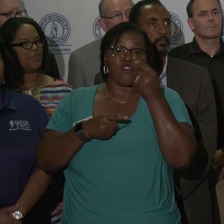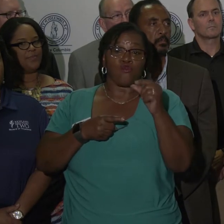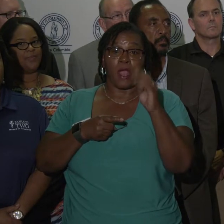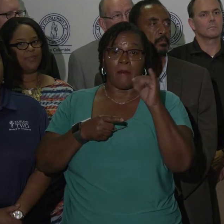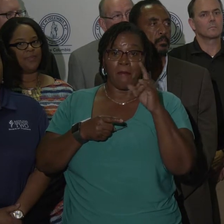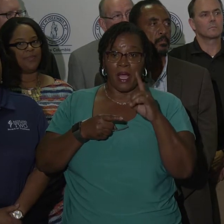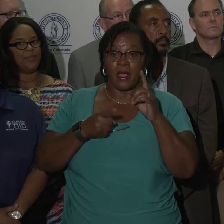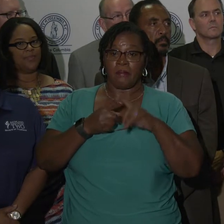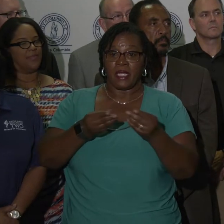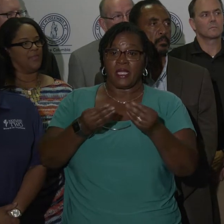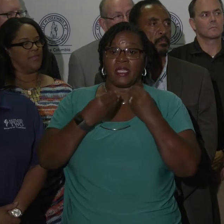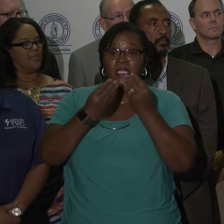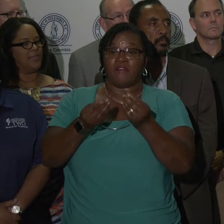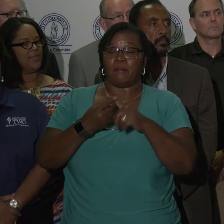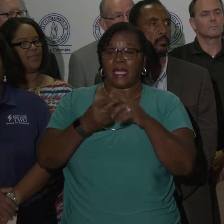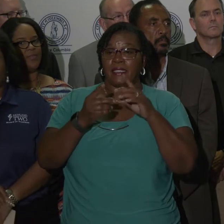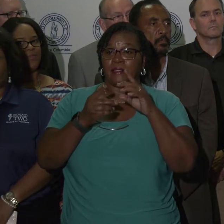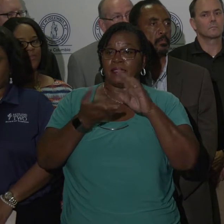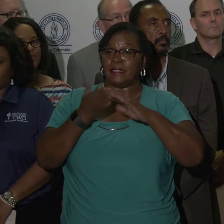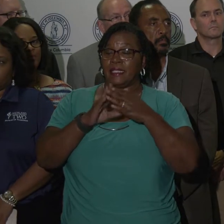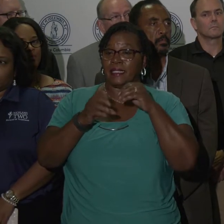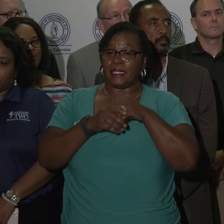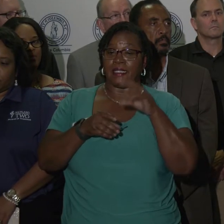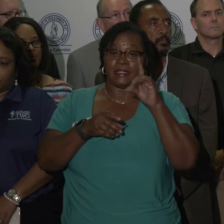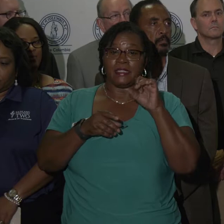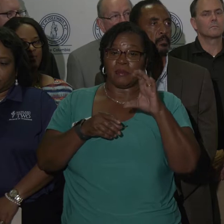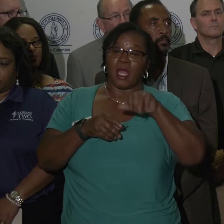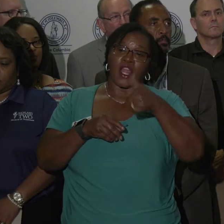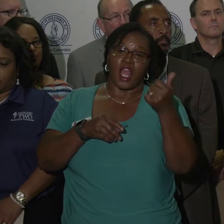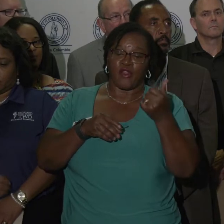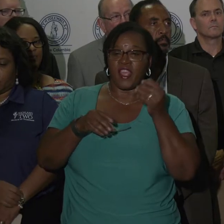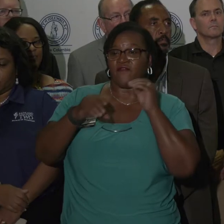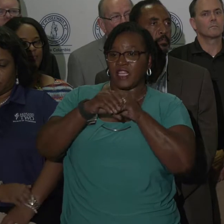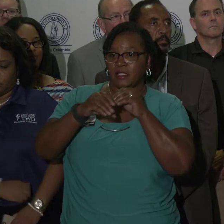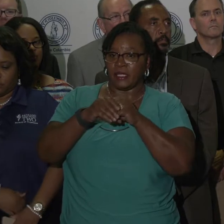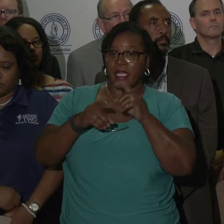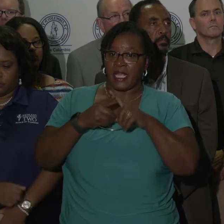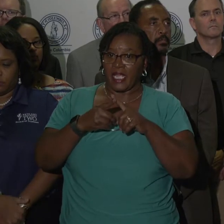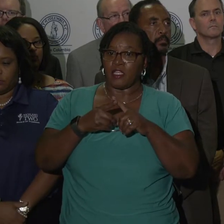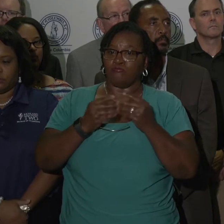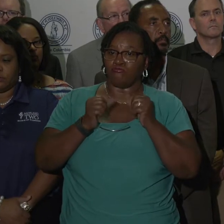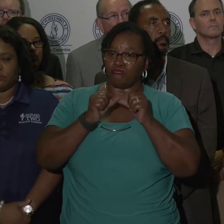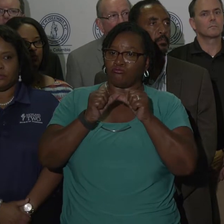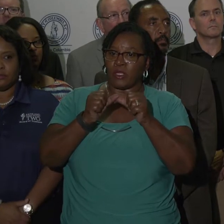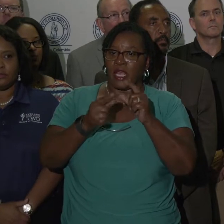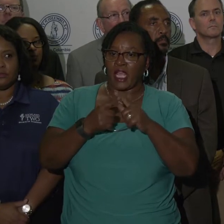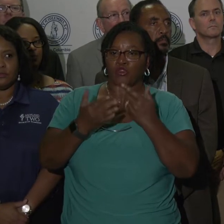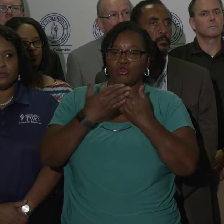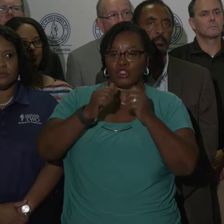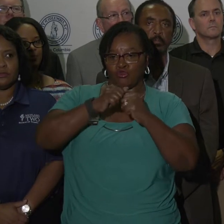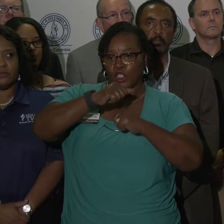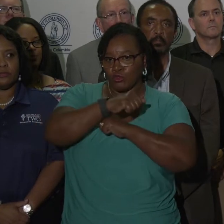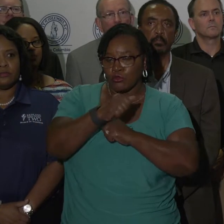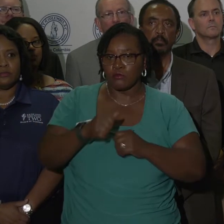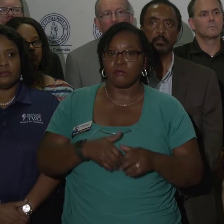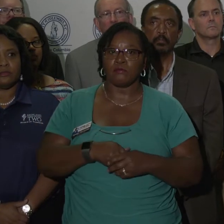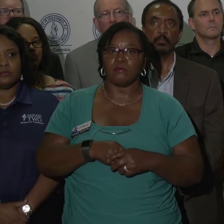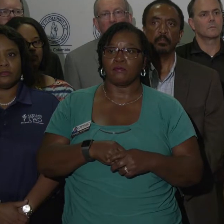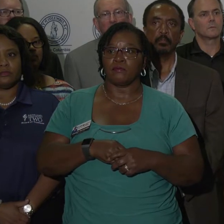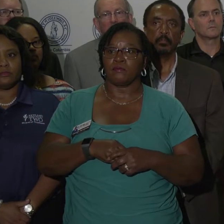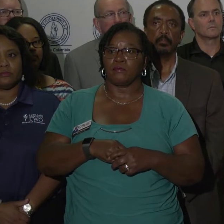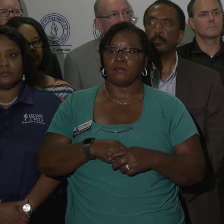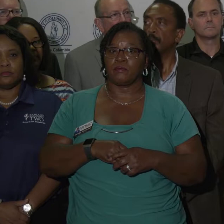being issued by the city in December. Again, another investment in resiliency and green infrastructure.